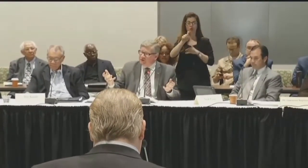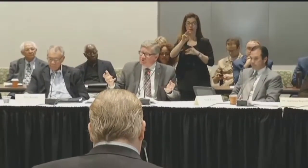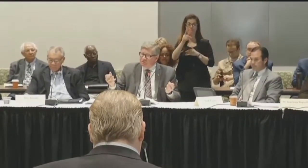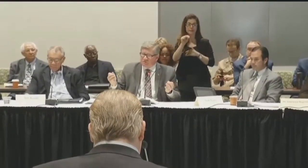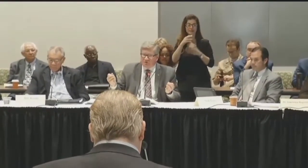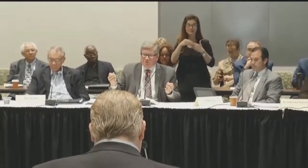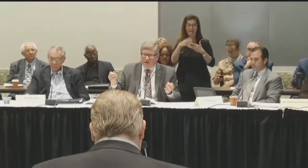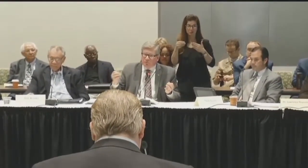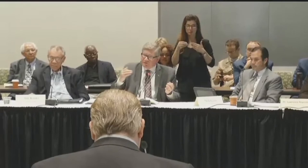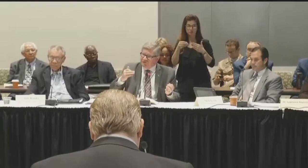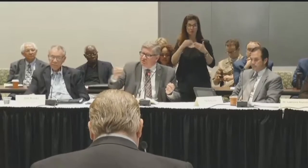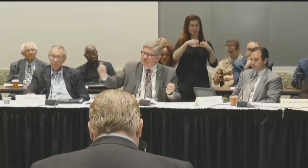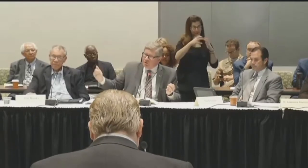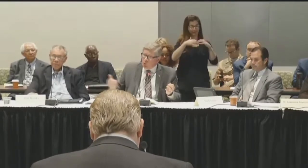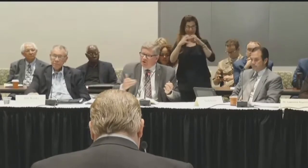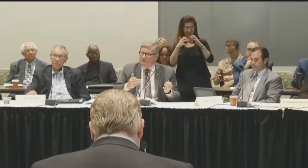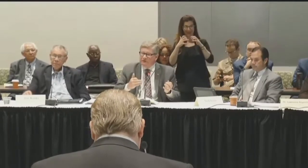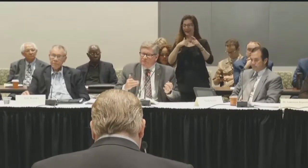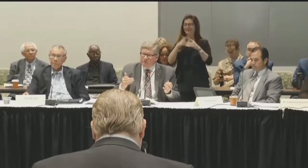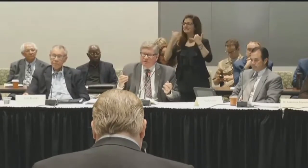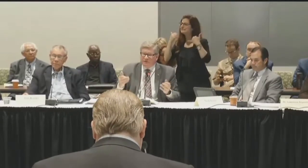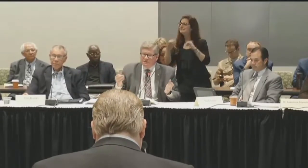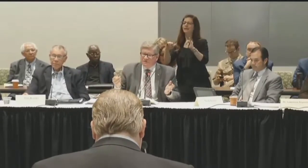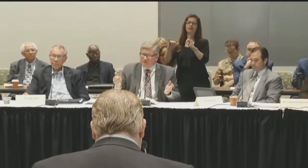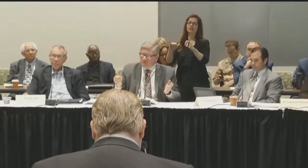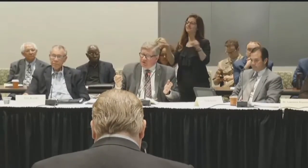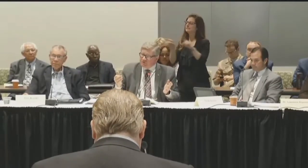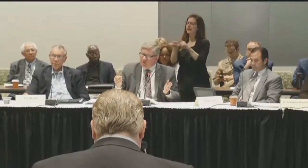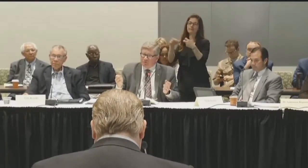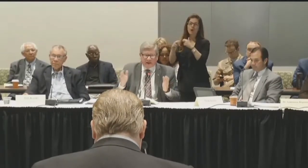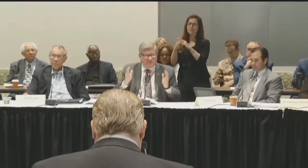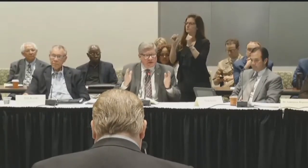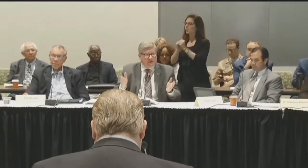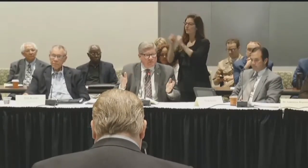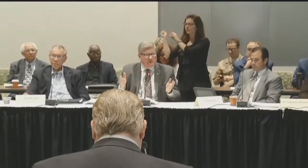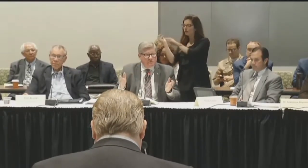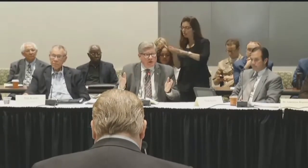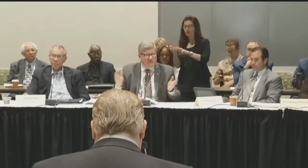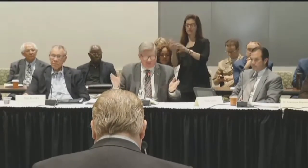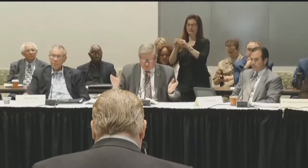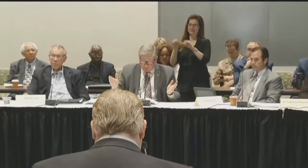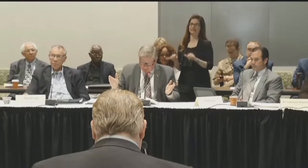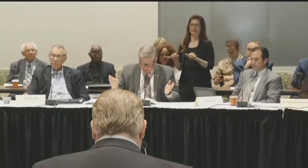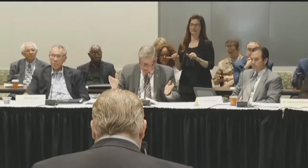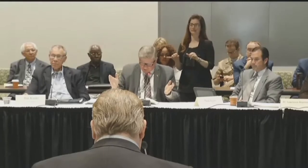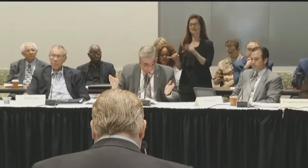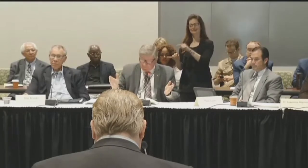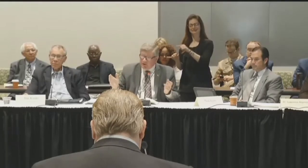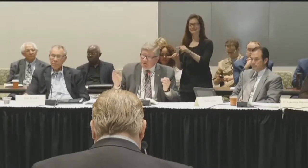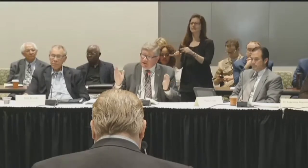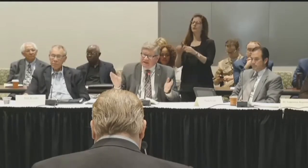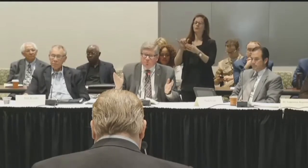all of the issues associated with efficient water delivery within the system. So that's another reason why this is so